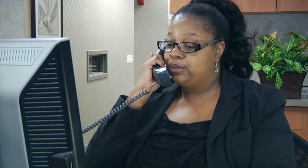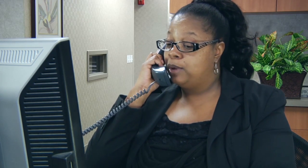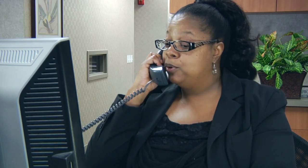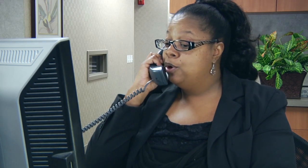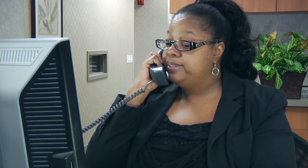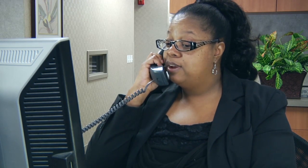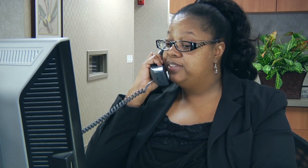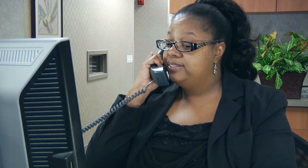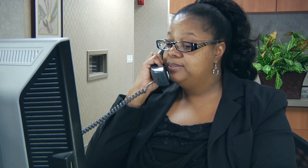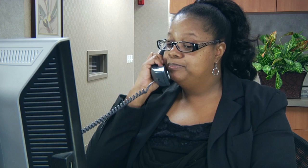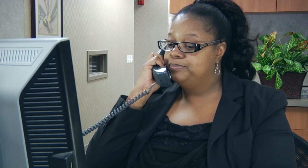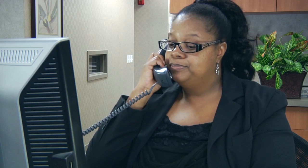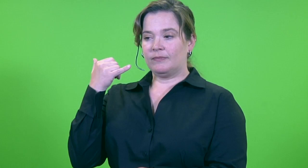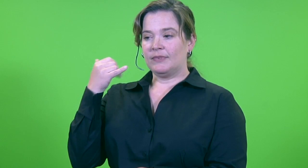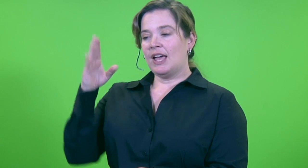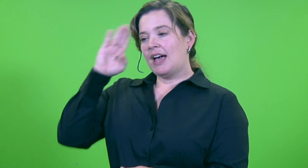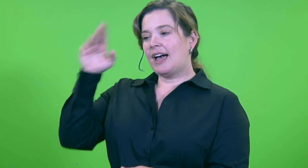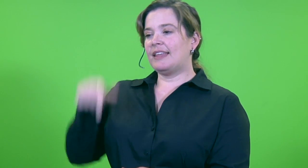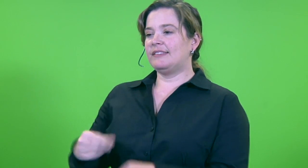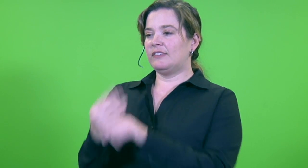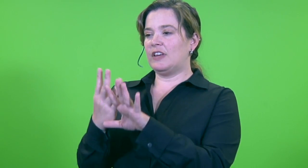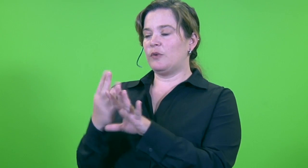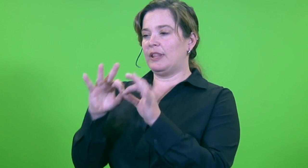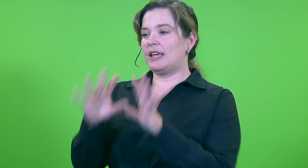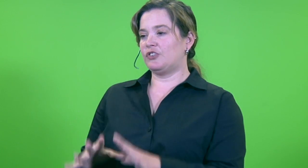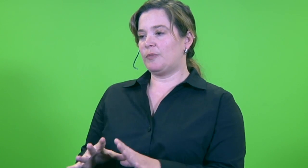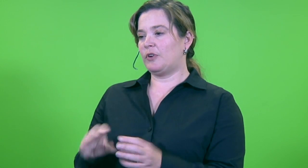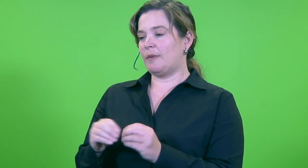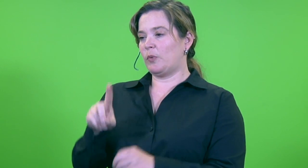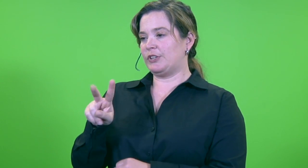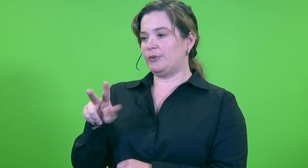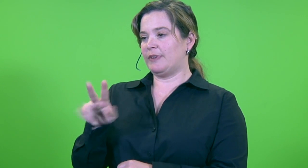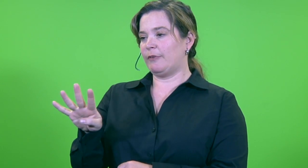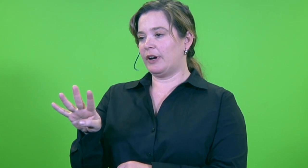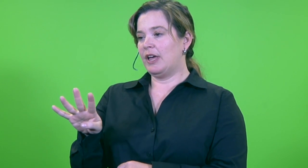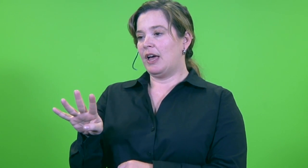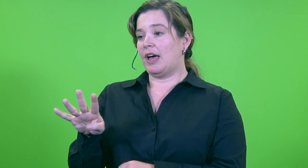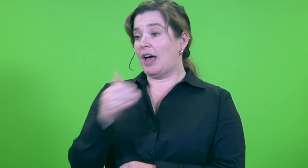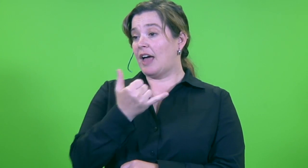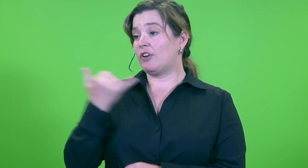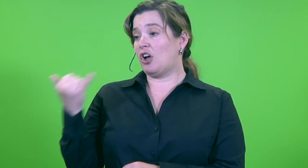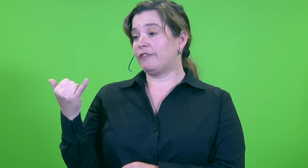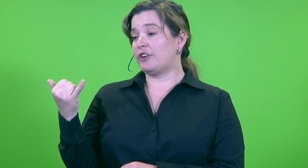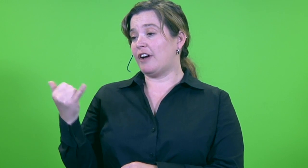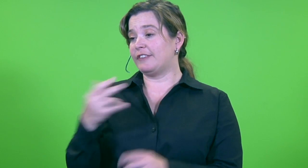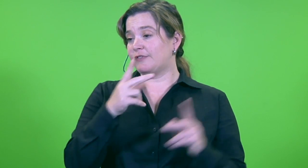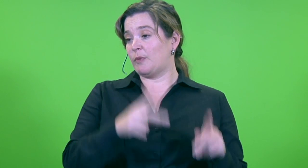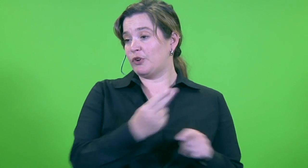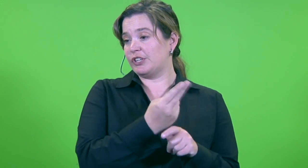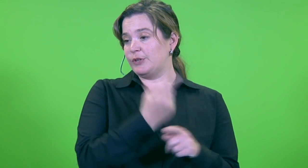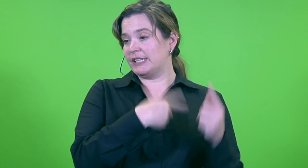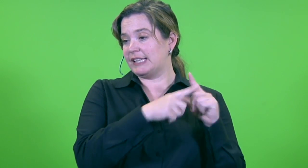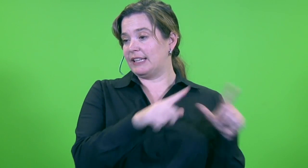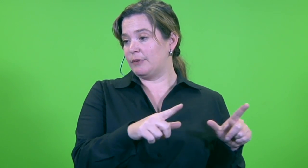Hello, Dr. Robert Harmon's office. Hi, this is Video Relay Interpreter number 1234. I have a call for your office